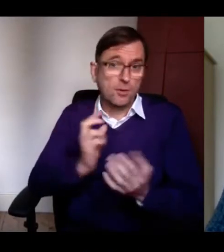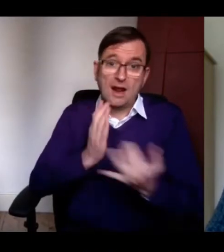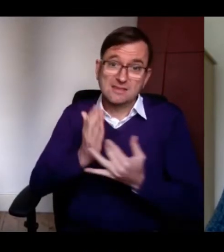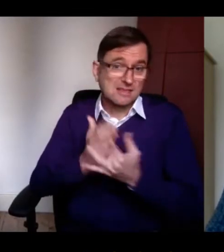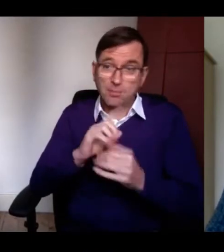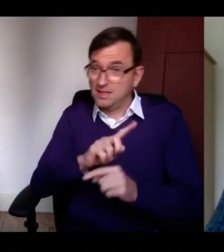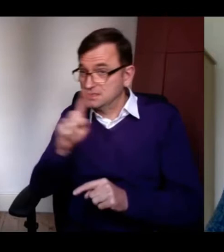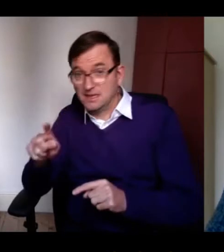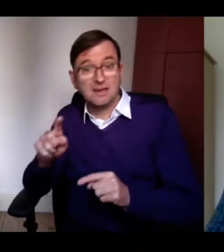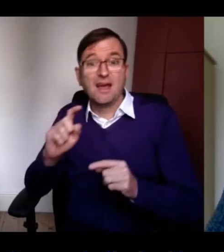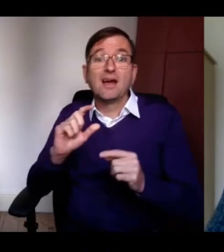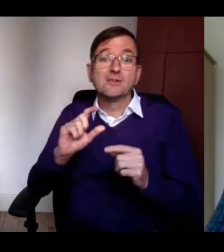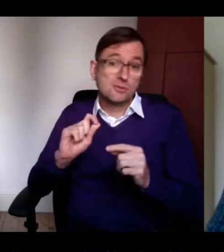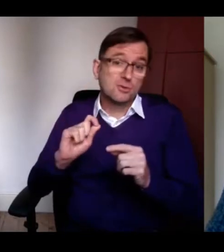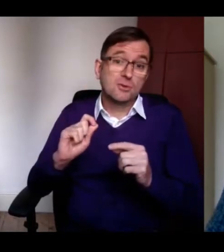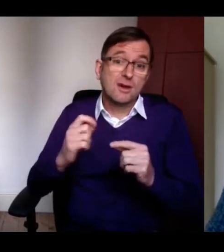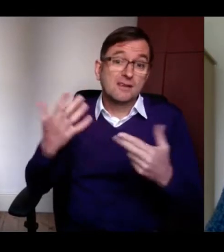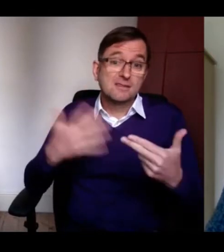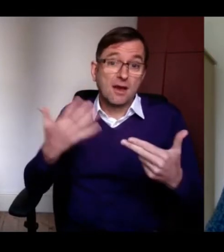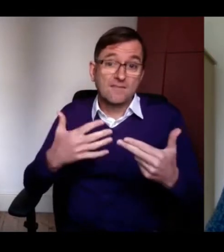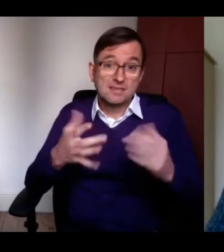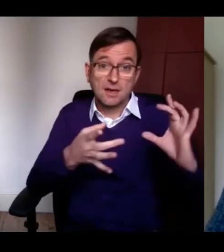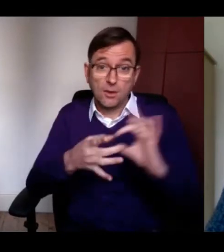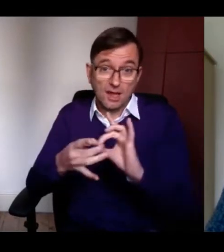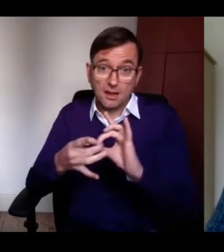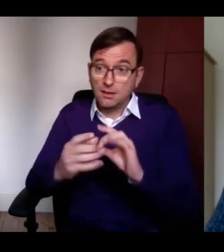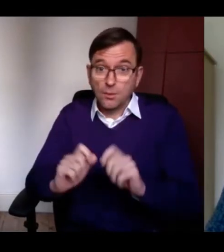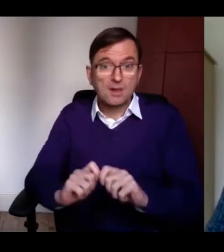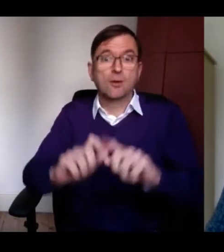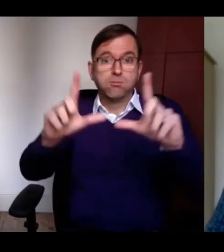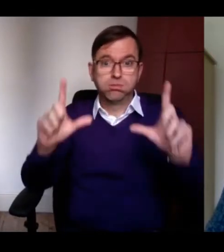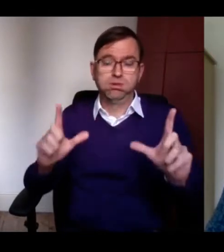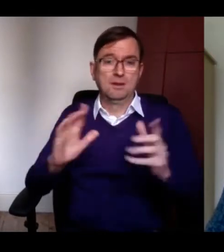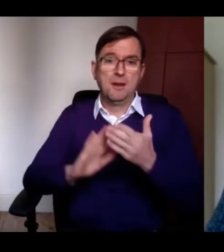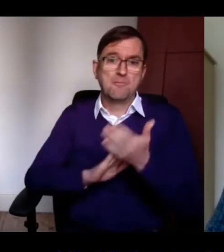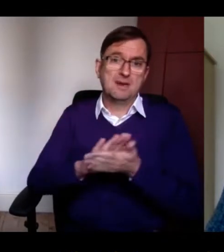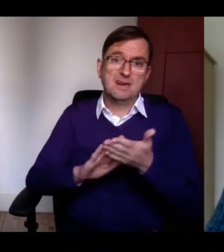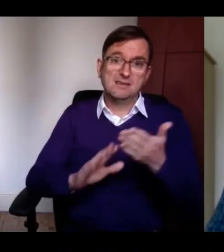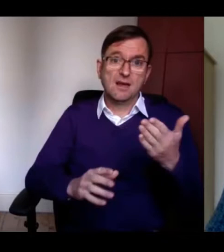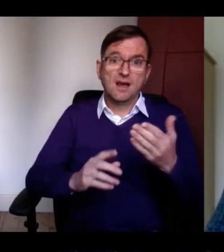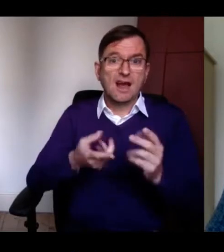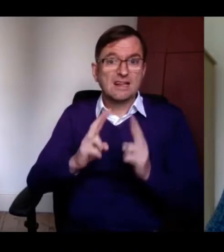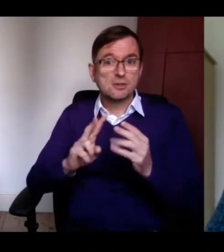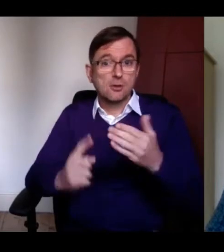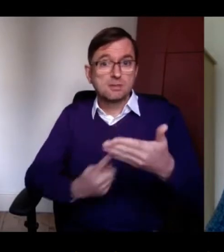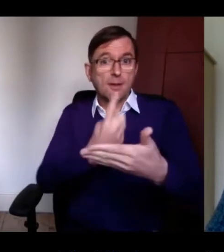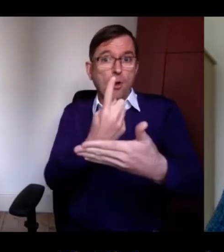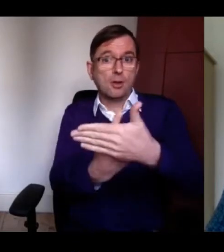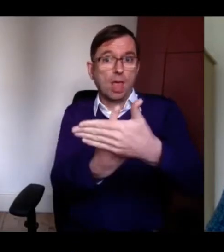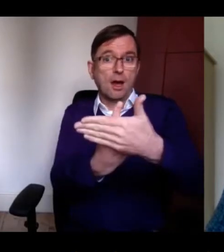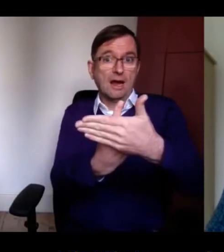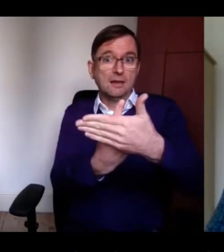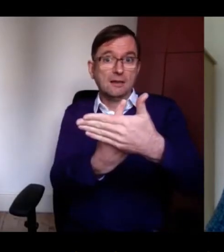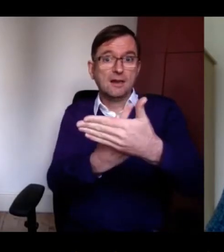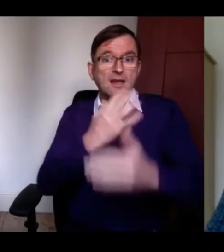accessibility, I can then go to the Sign Video link. And what that means is, I've got access to an